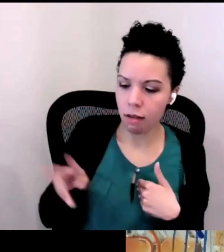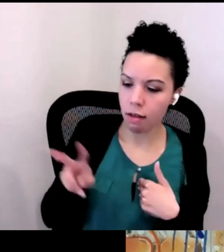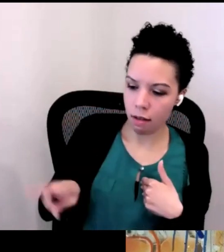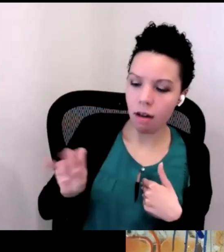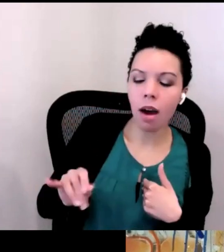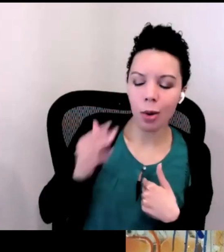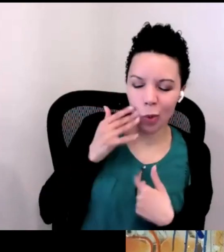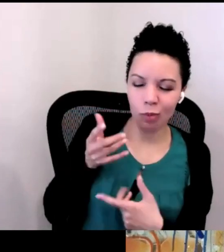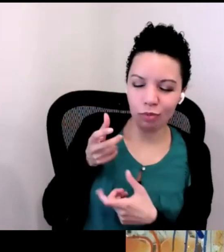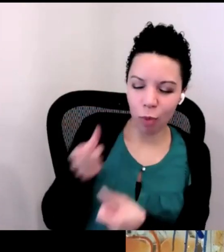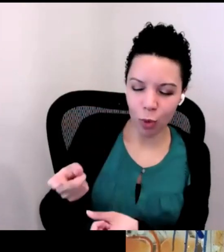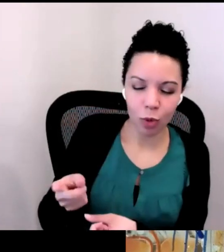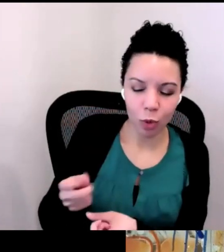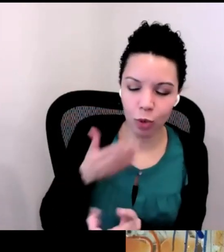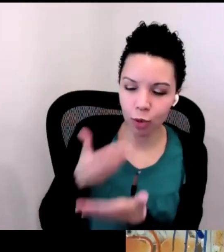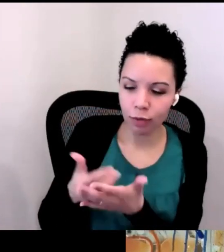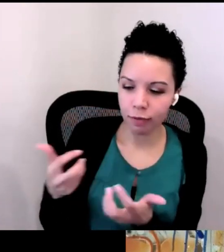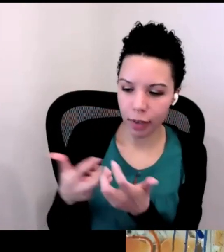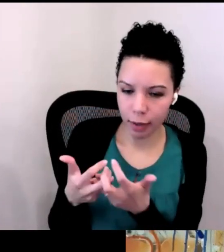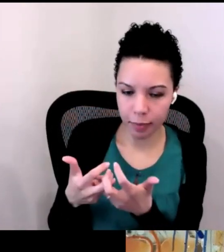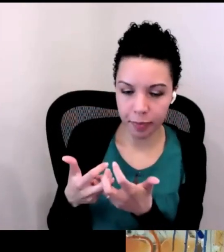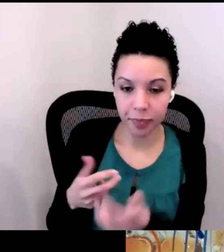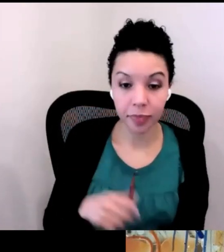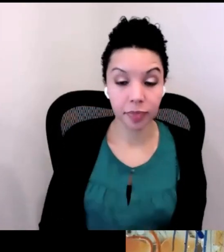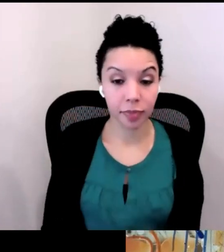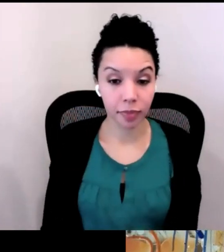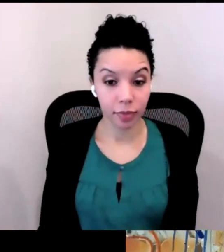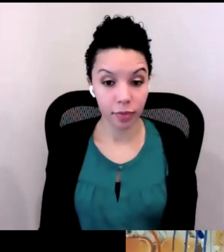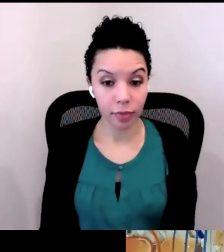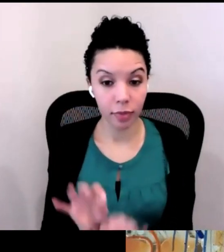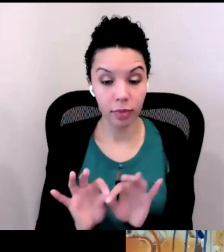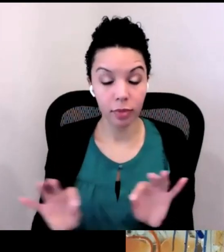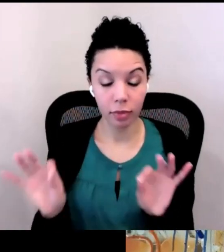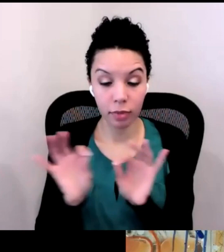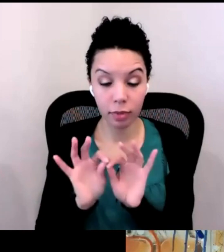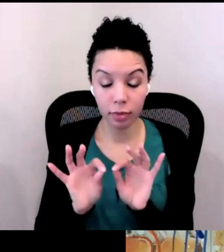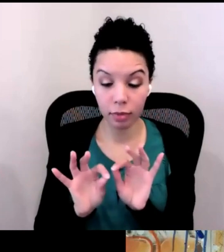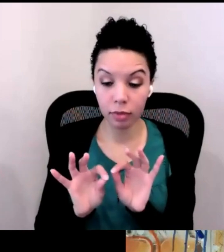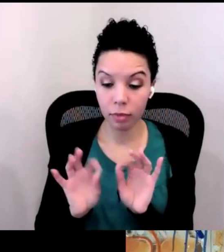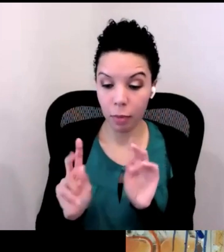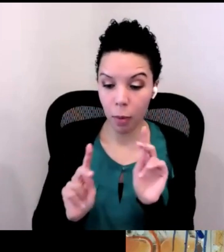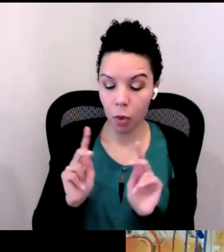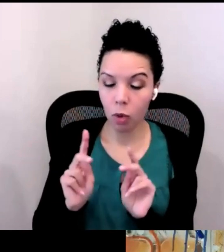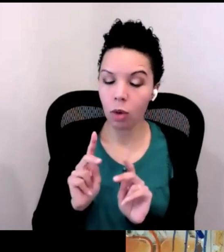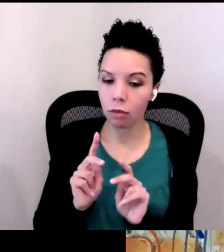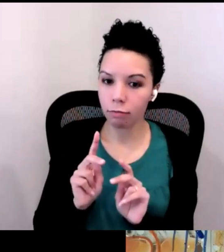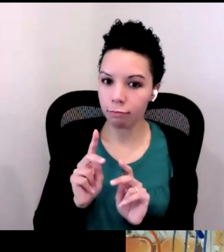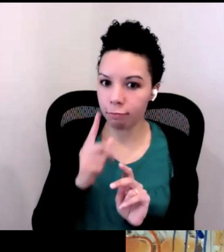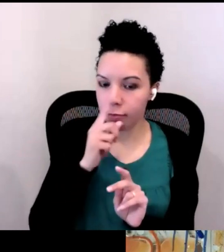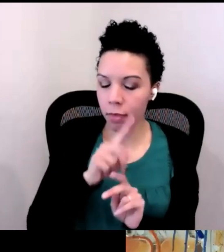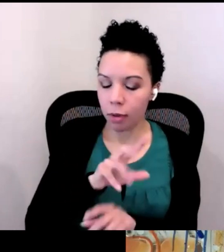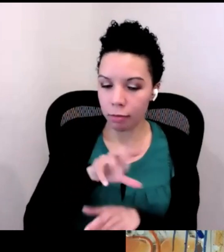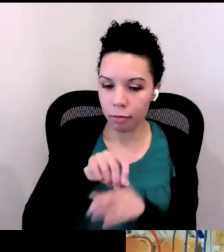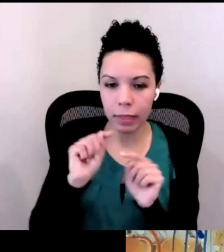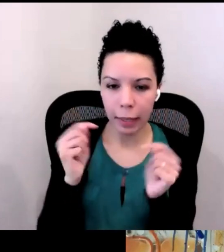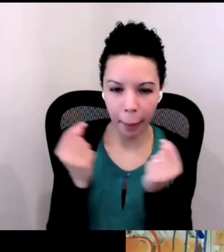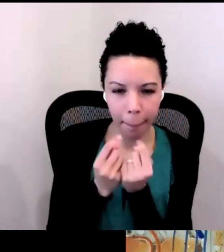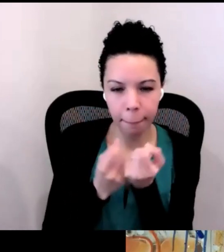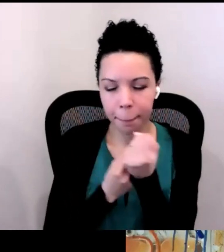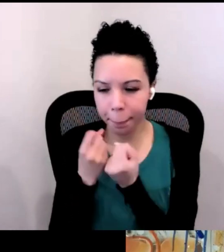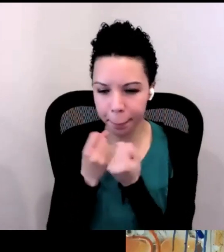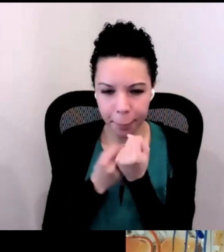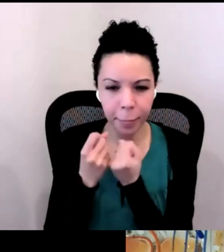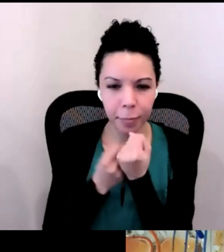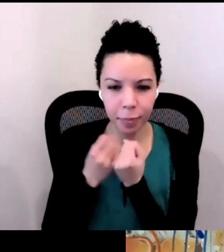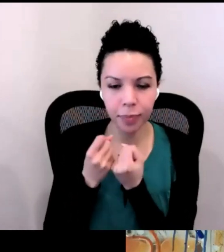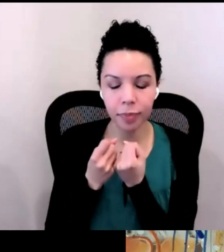fit? Yeah, I think that you need to find people who are going to be team players, people who if they come to you with